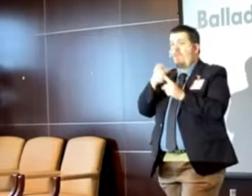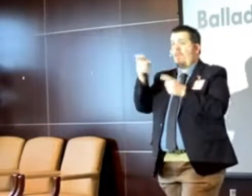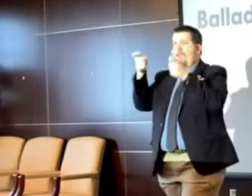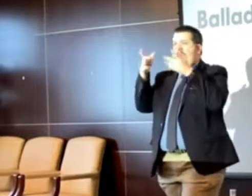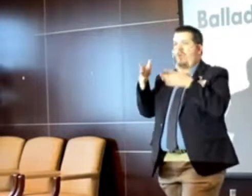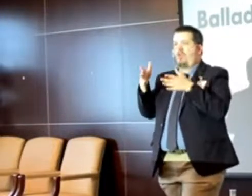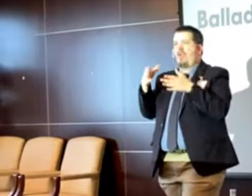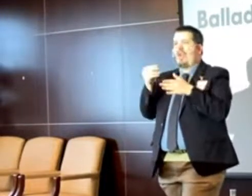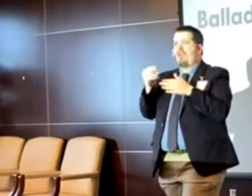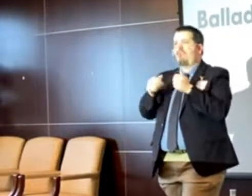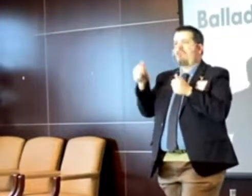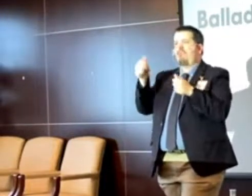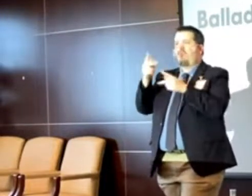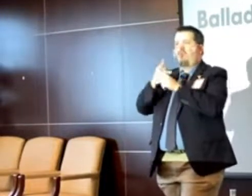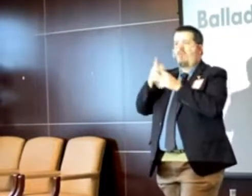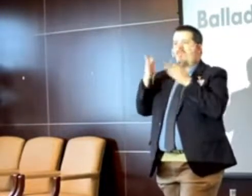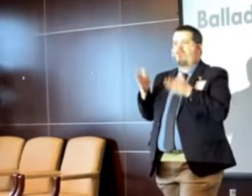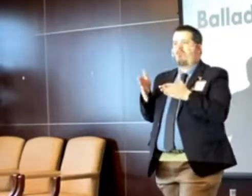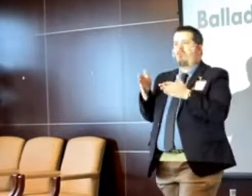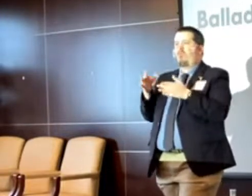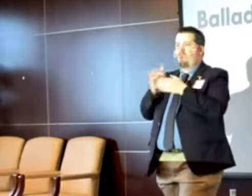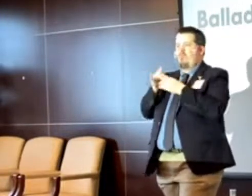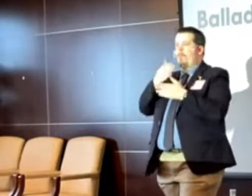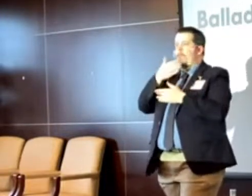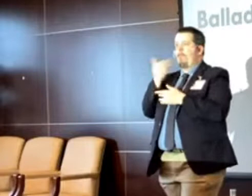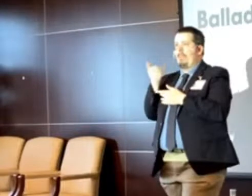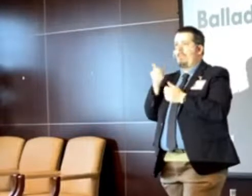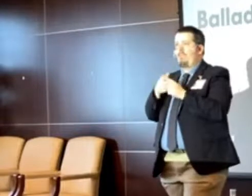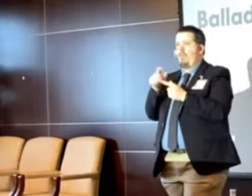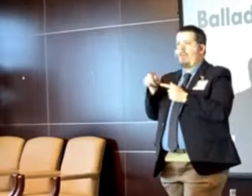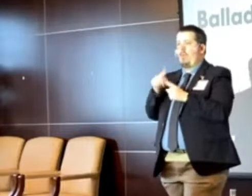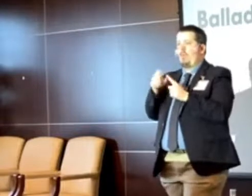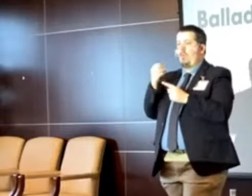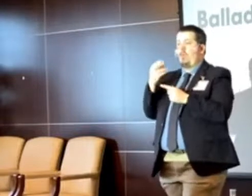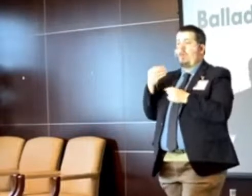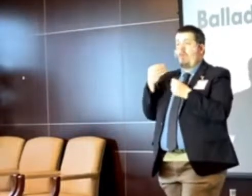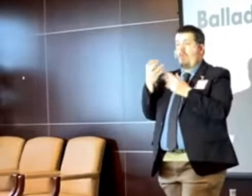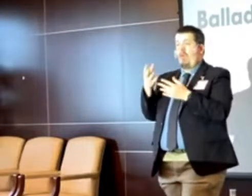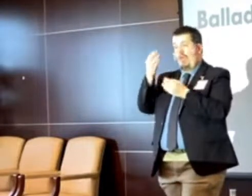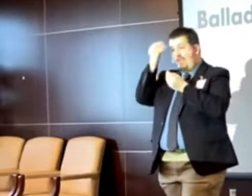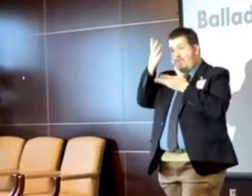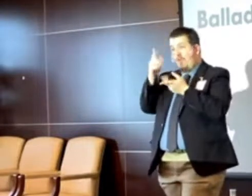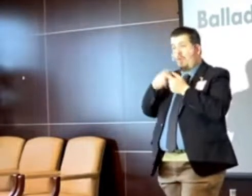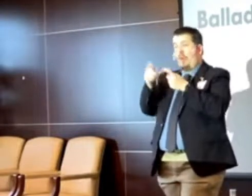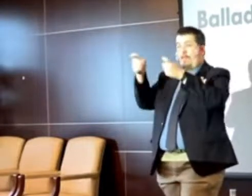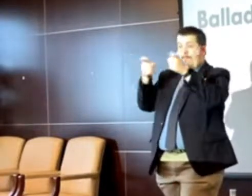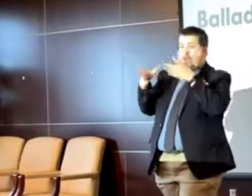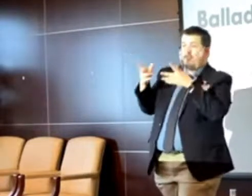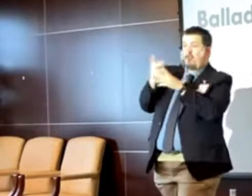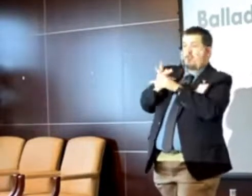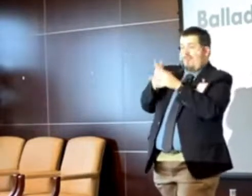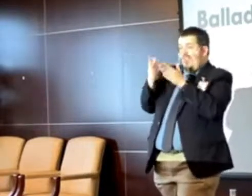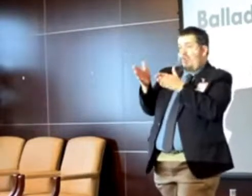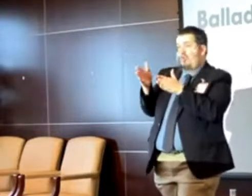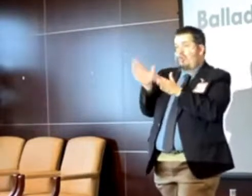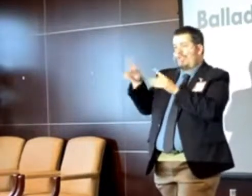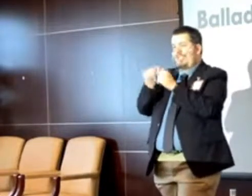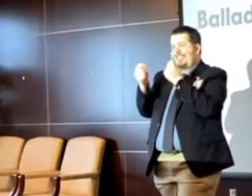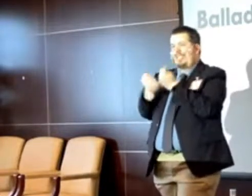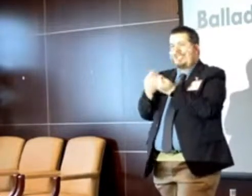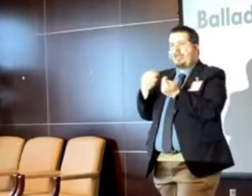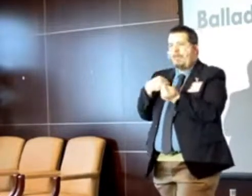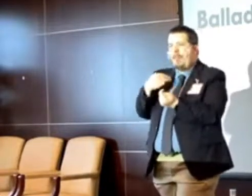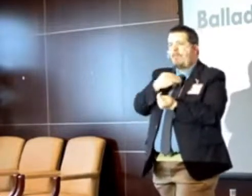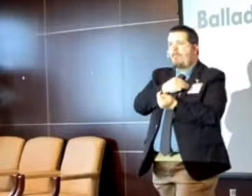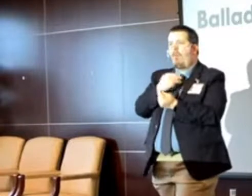managers and immediate supervisors. That's where the relationships are the best. And so we've been providing information to the managers and supervisors about their team members